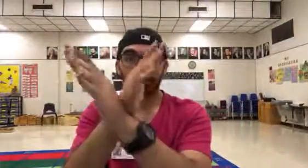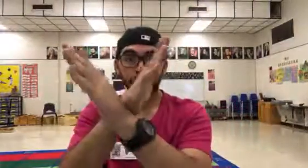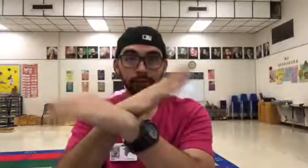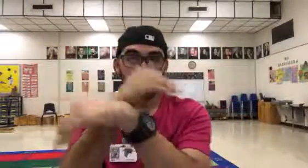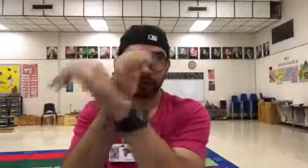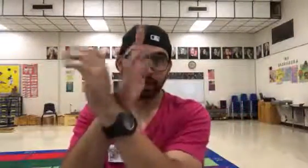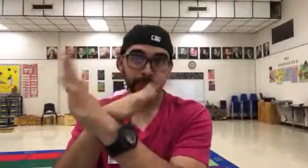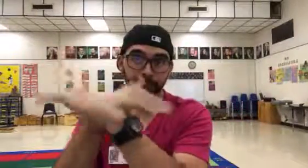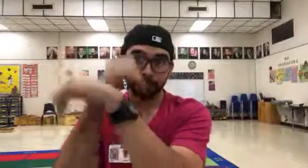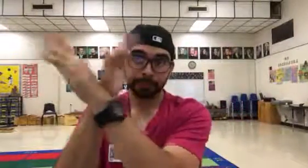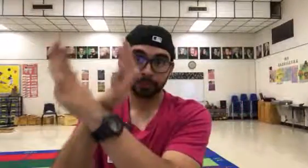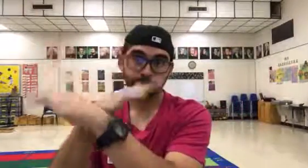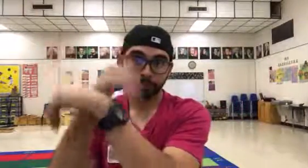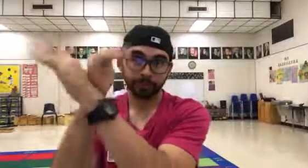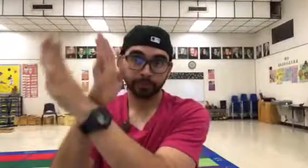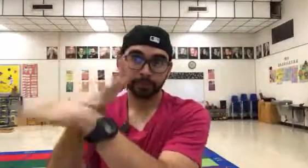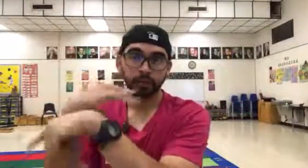So fly.